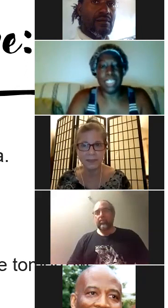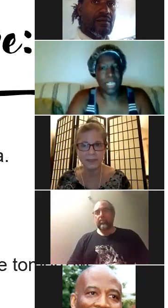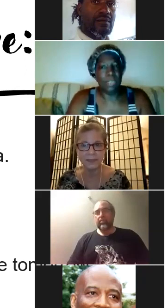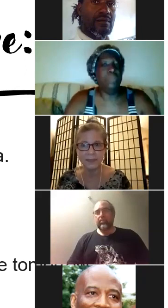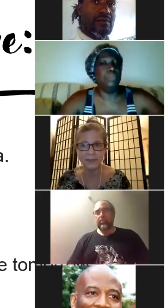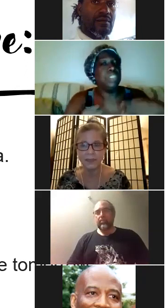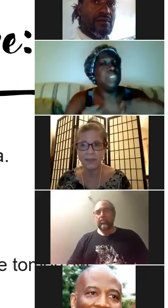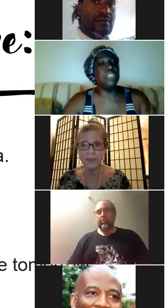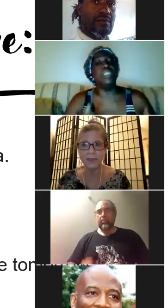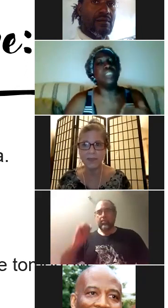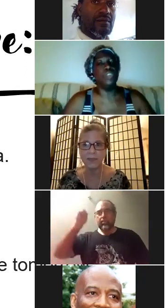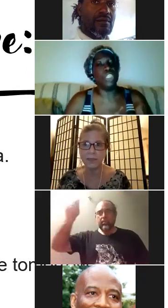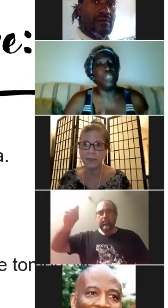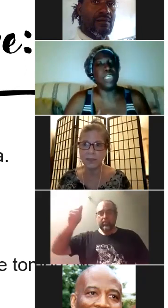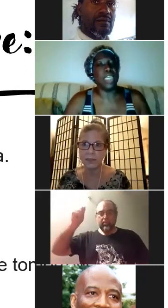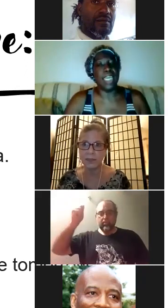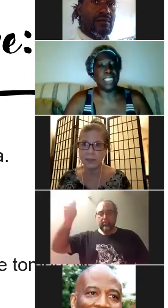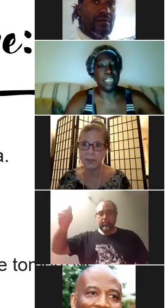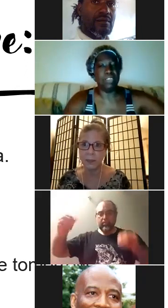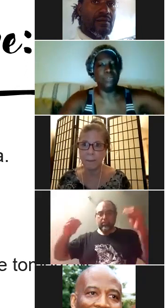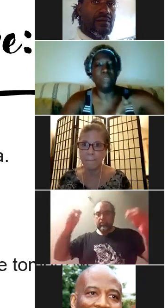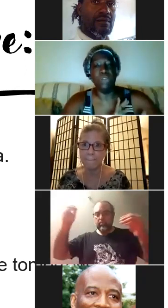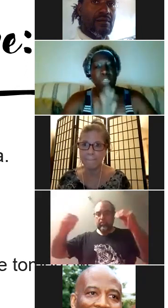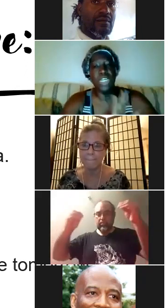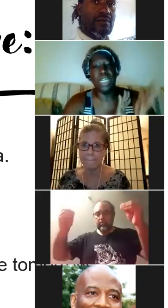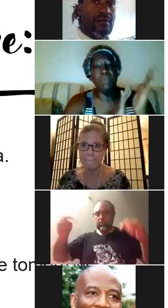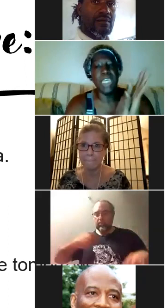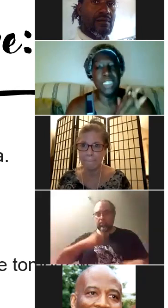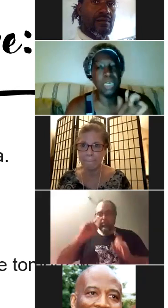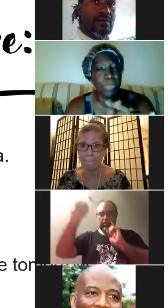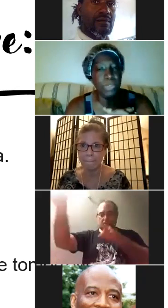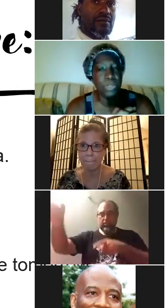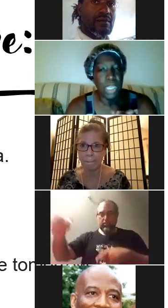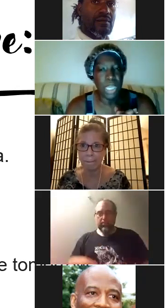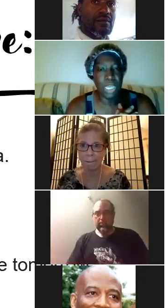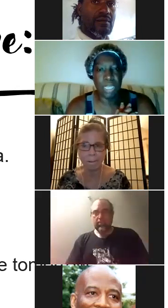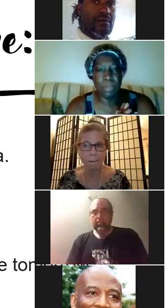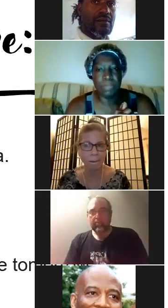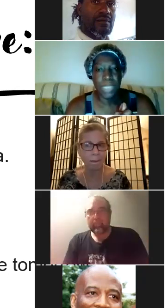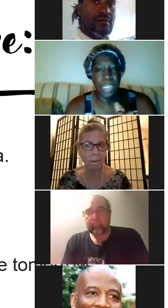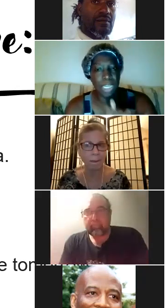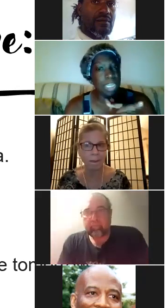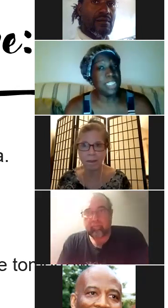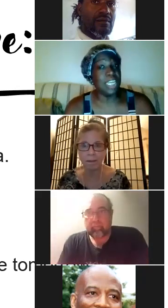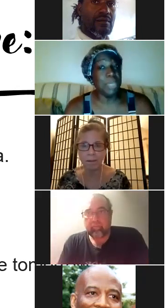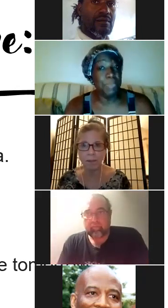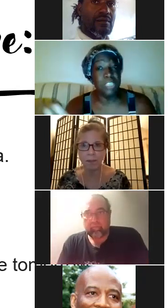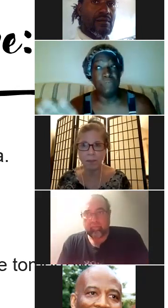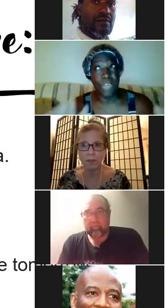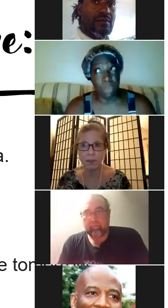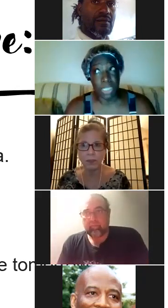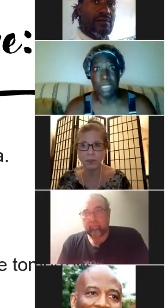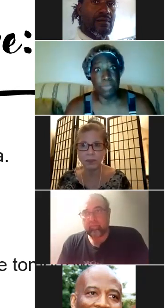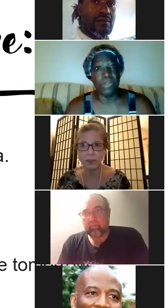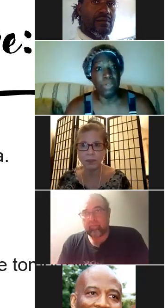And that's how sentences are structured in A.S.L. So we have one more example. Like I said, I'm keeping